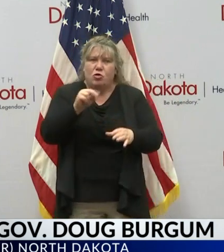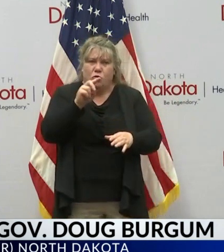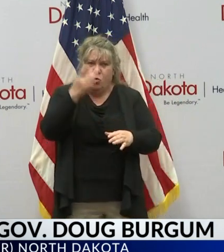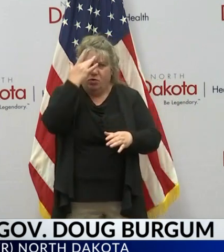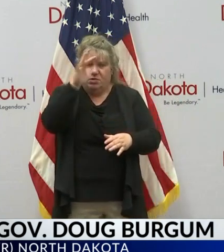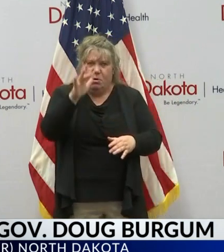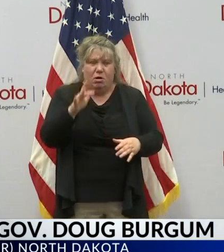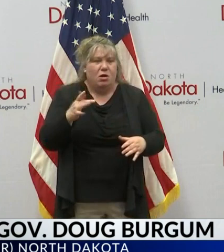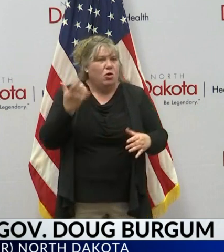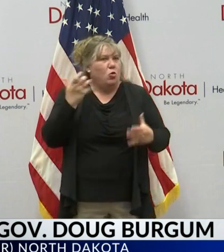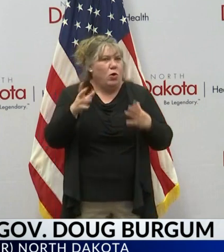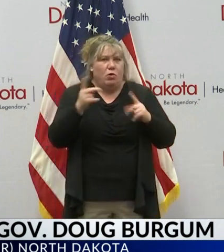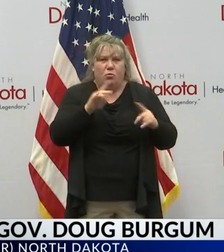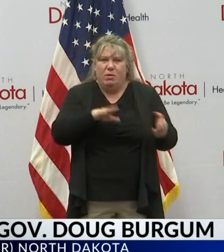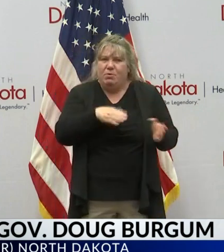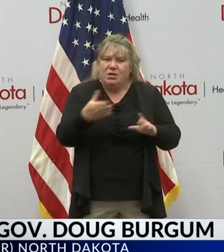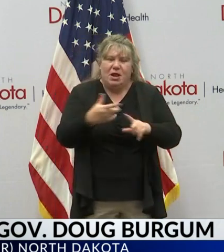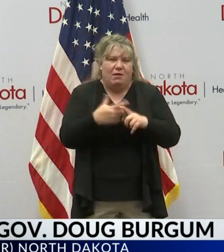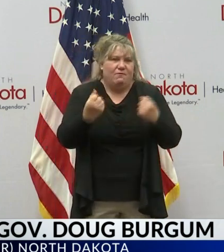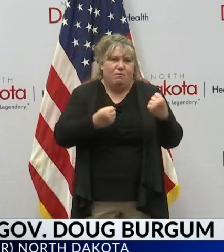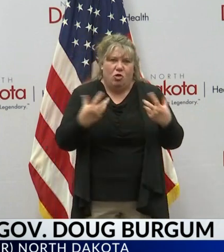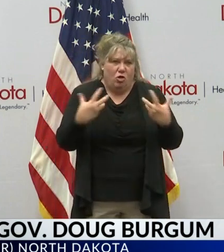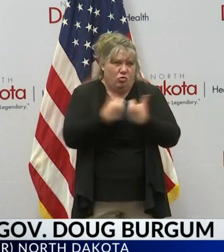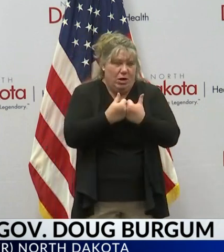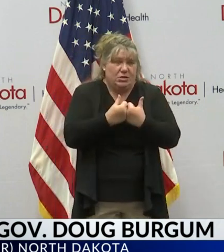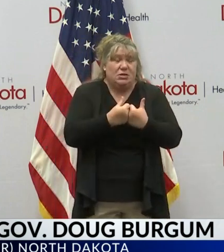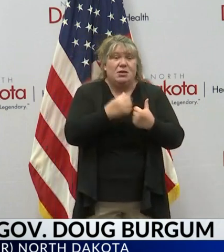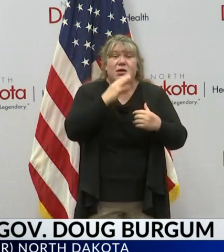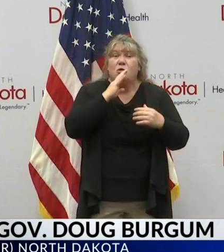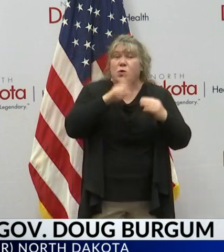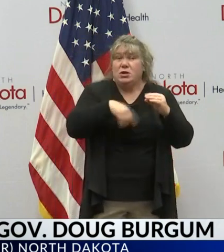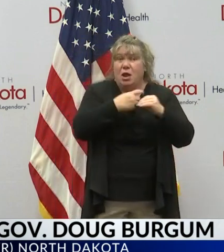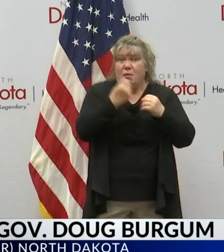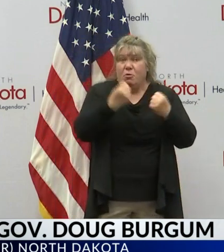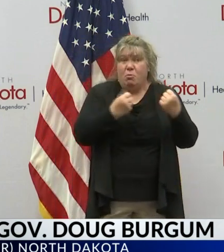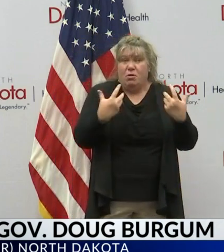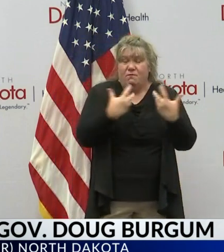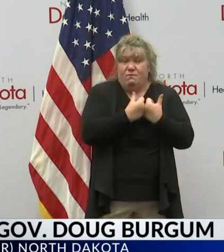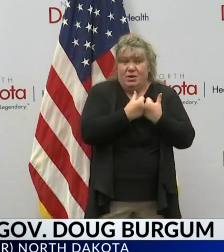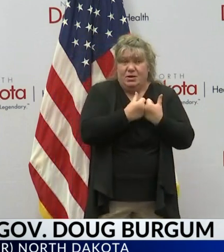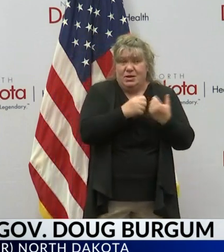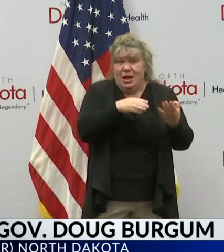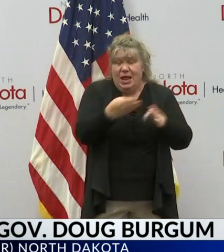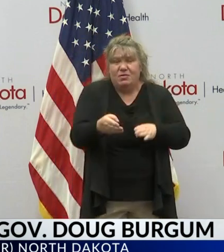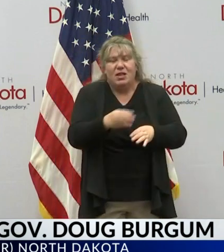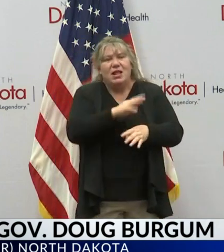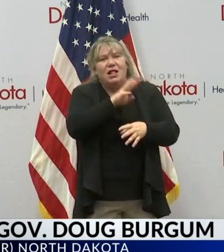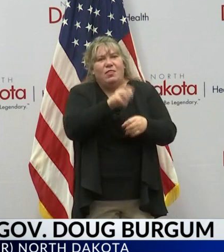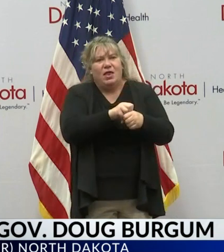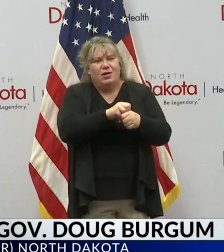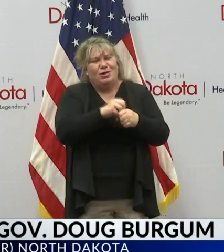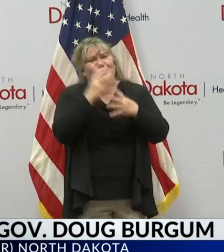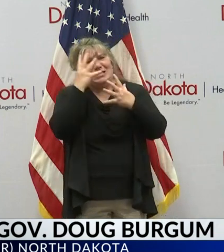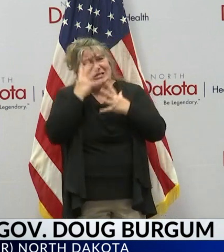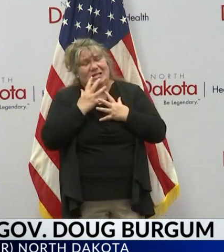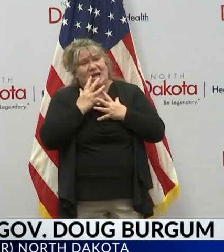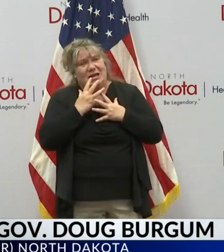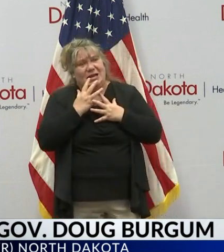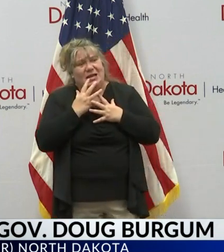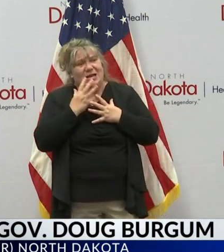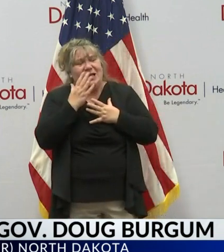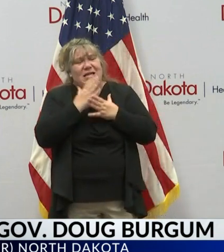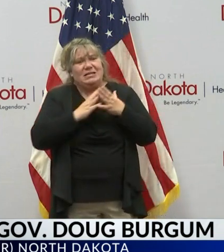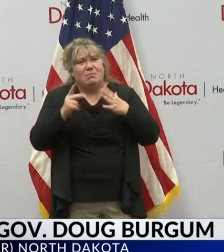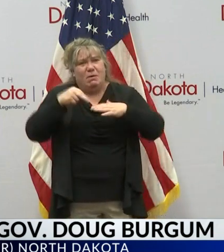to motor vehicle crashes. And again, when we talk about motor vehicle fatalities, that also includes, sadly,